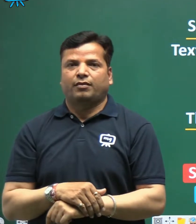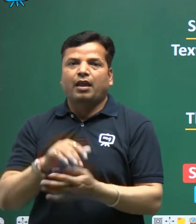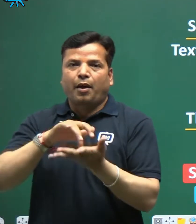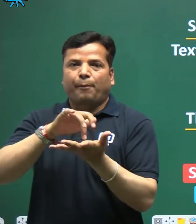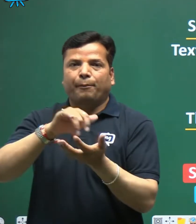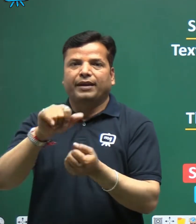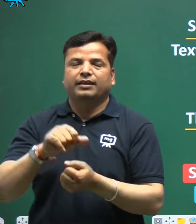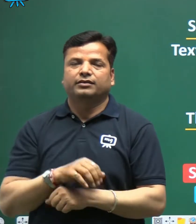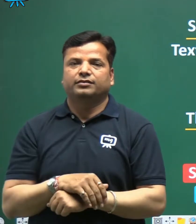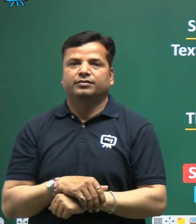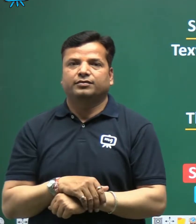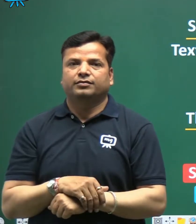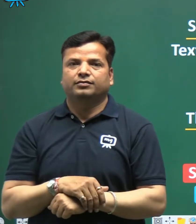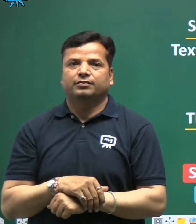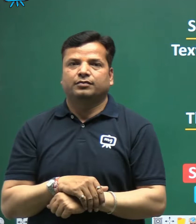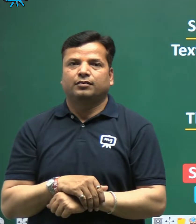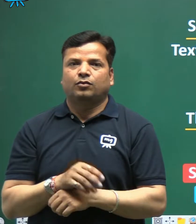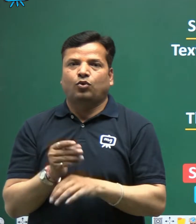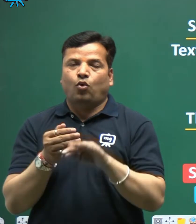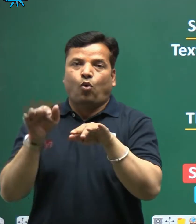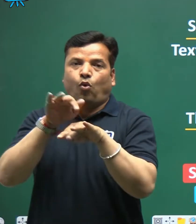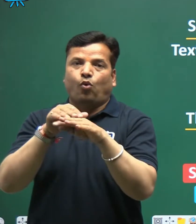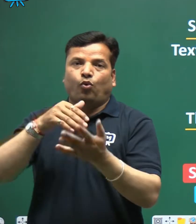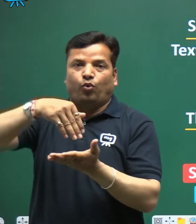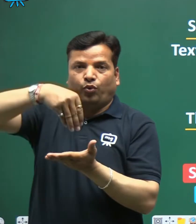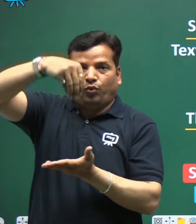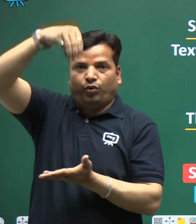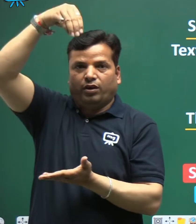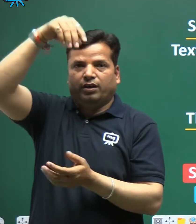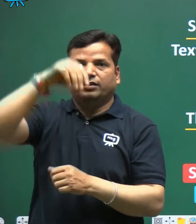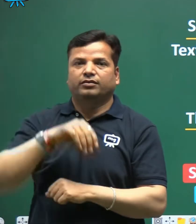placed on a height